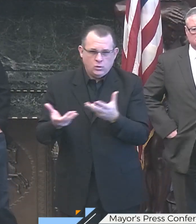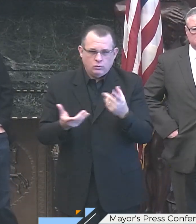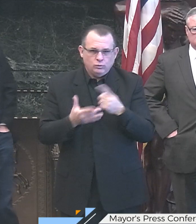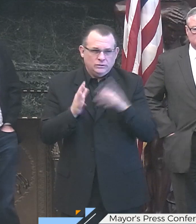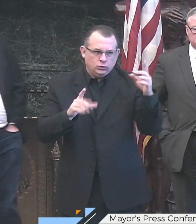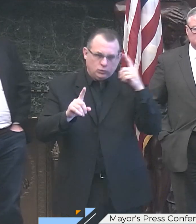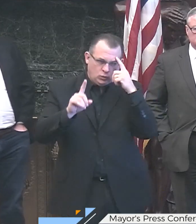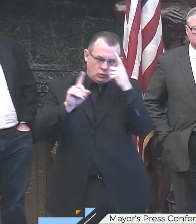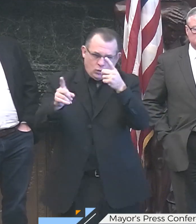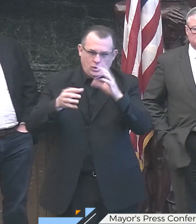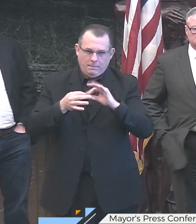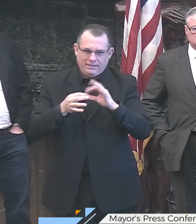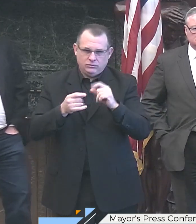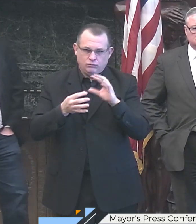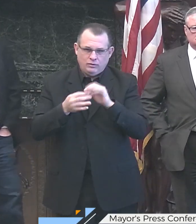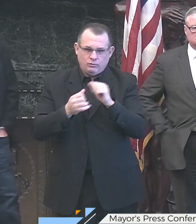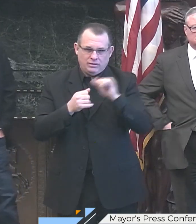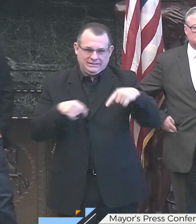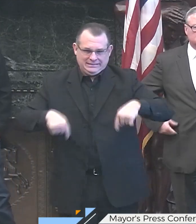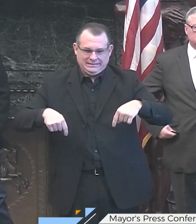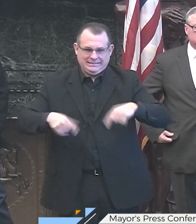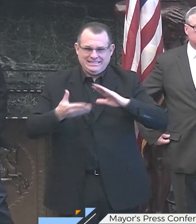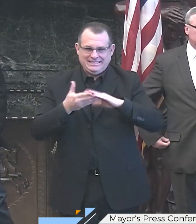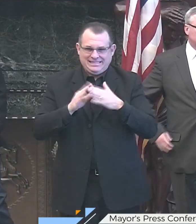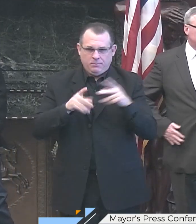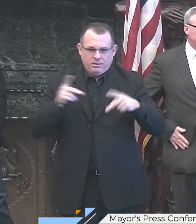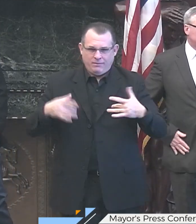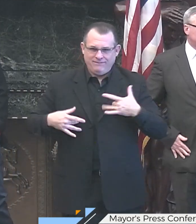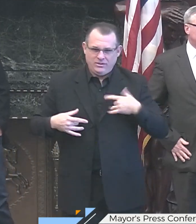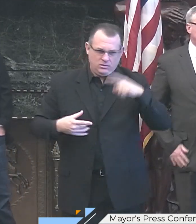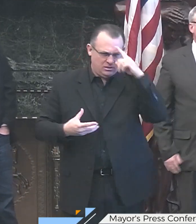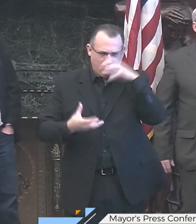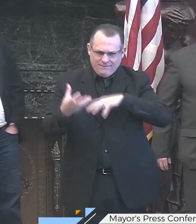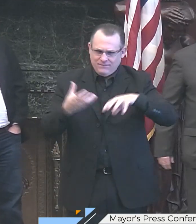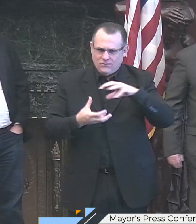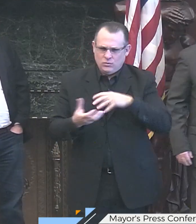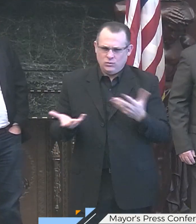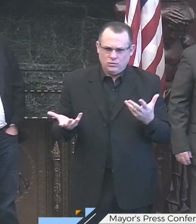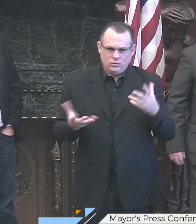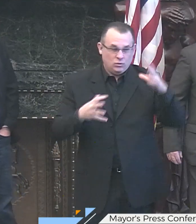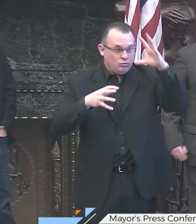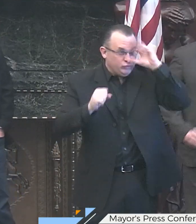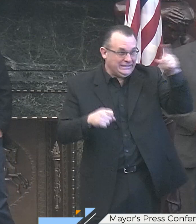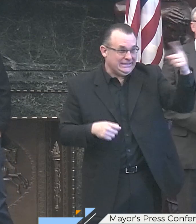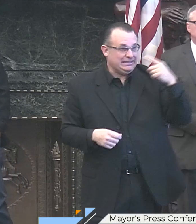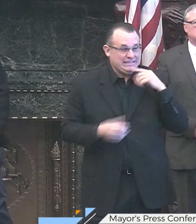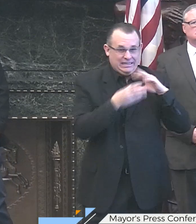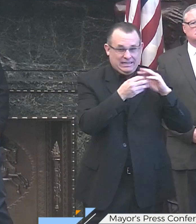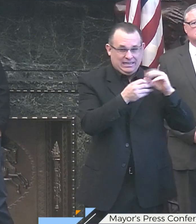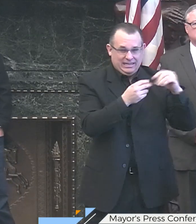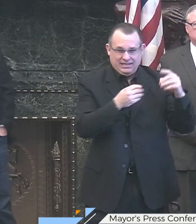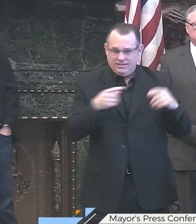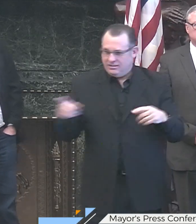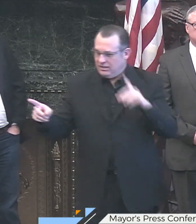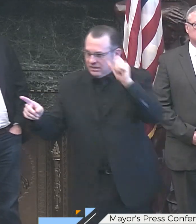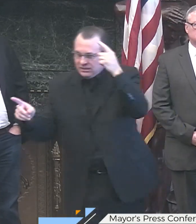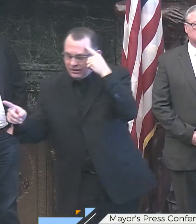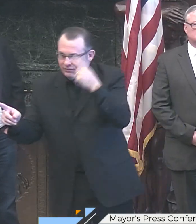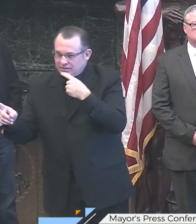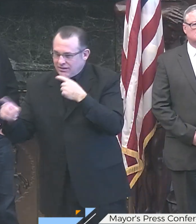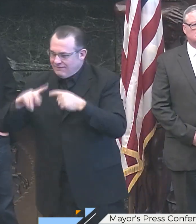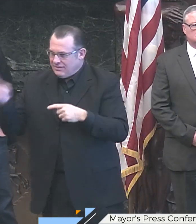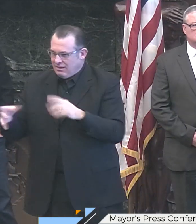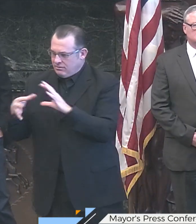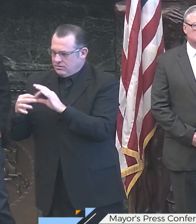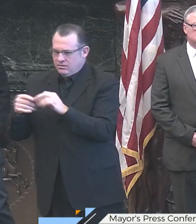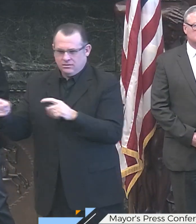folks in the city who might be confused if there's a discrepancy between what that guidance says and what you